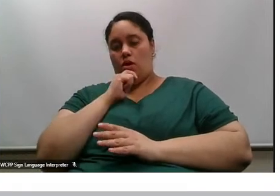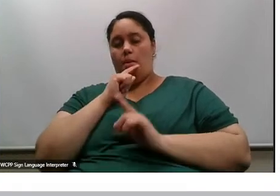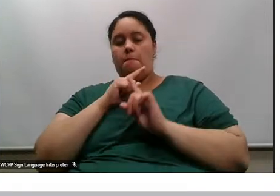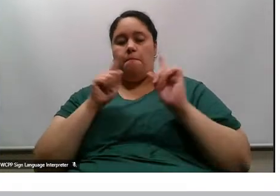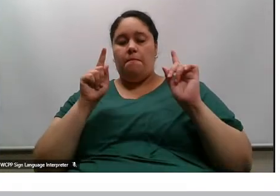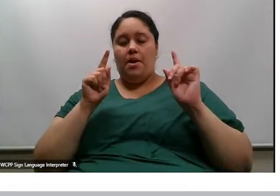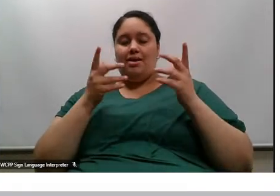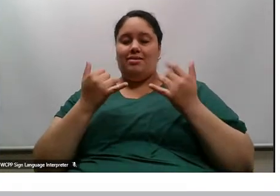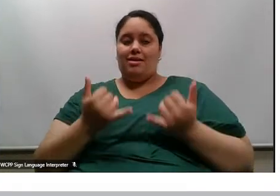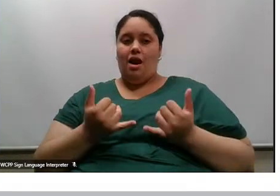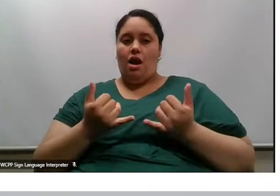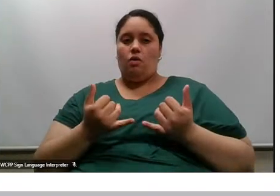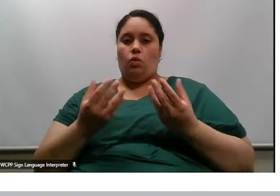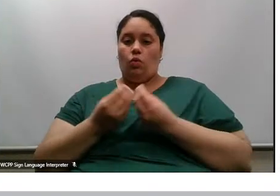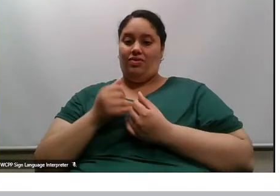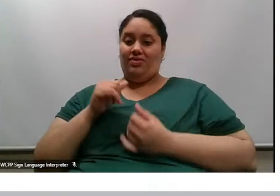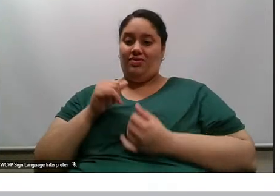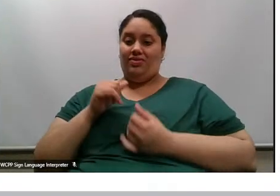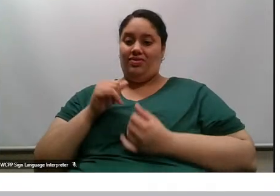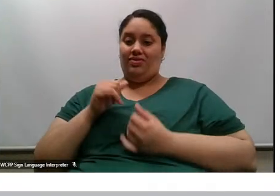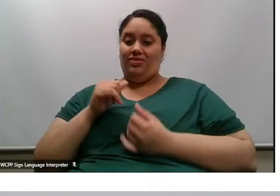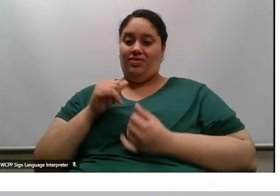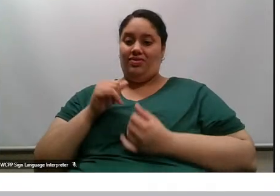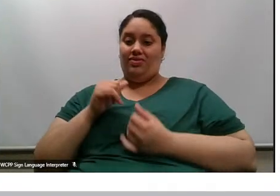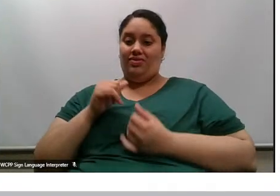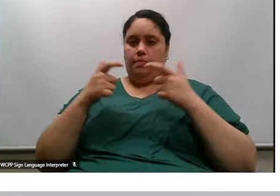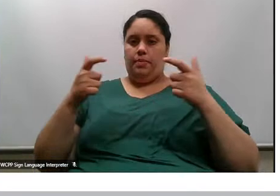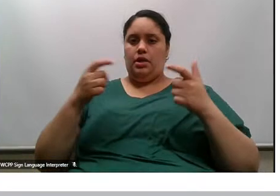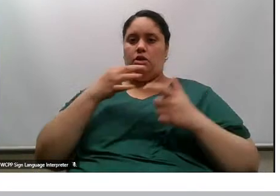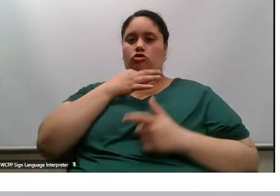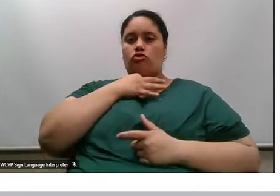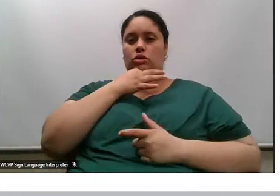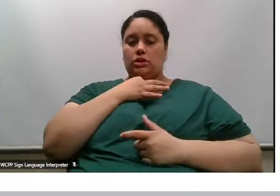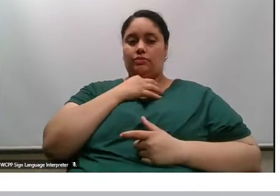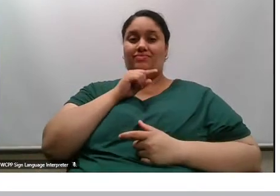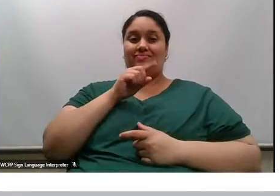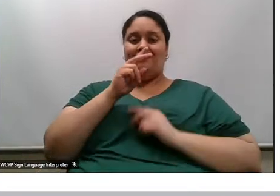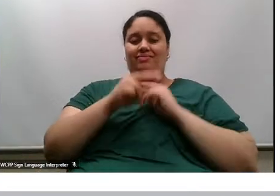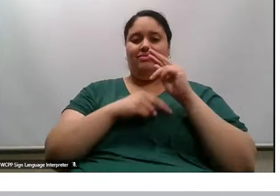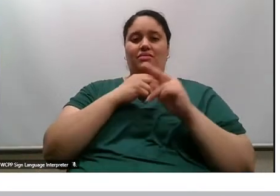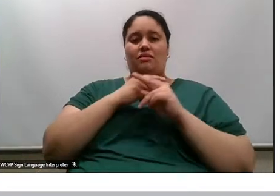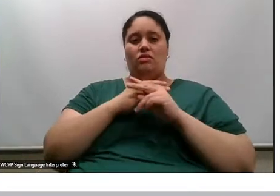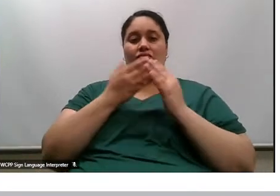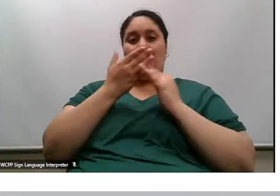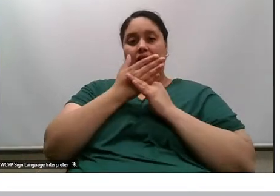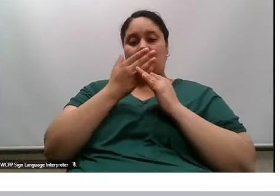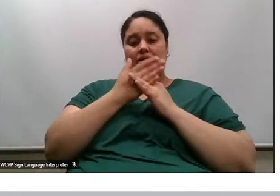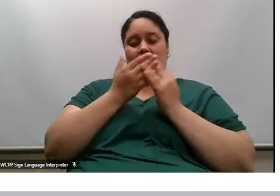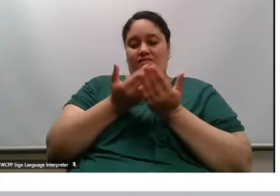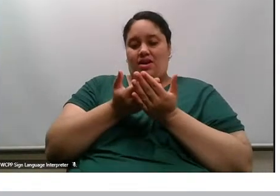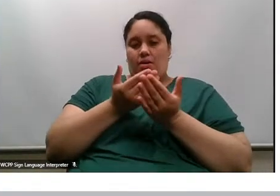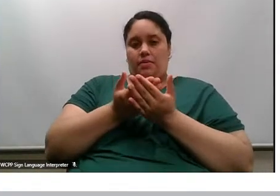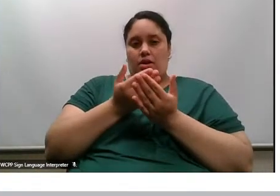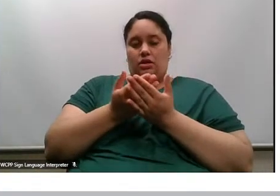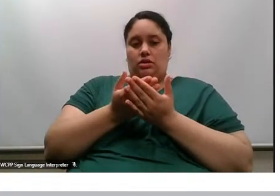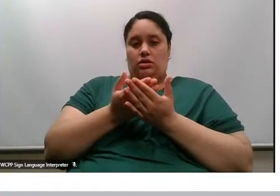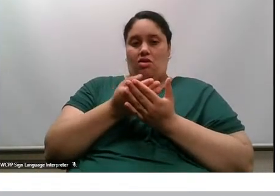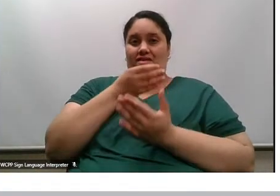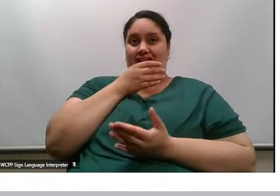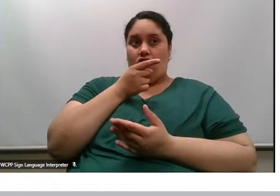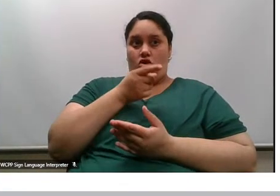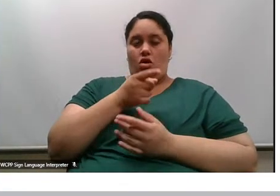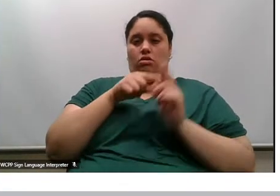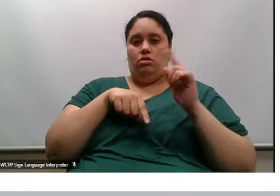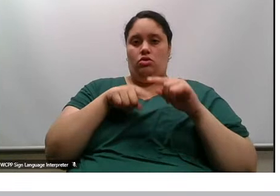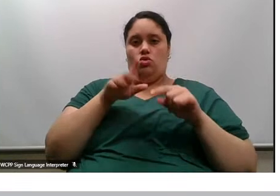that comes a very definite risk. And that is with that kind of access and availability of liquor, you're invariably